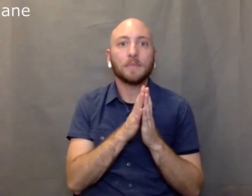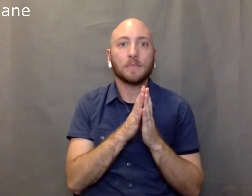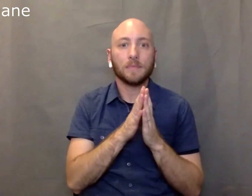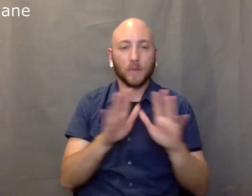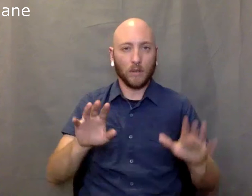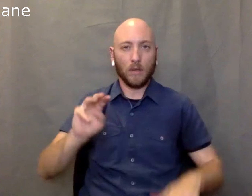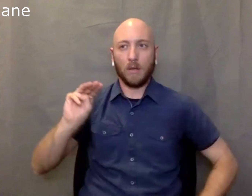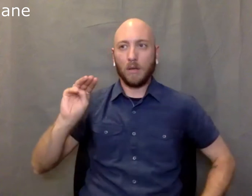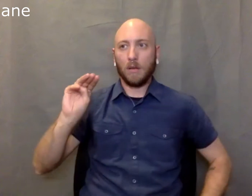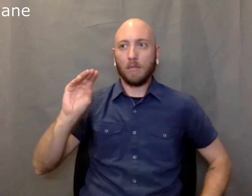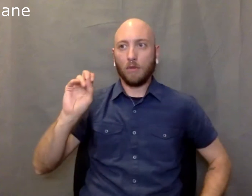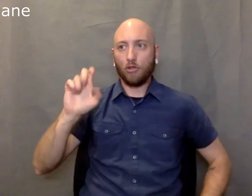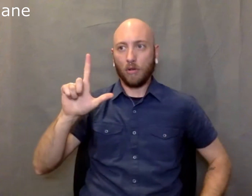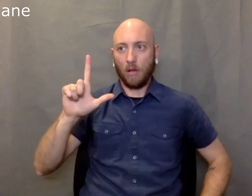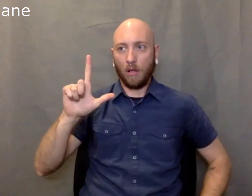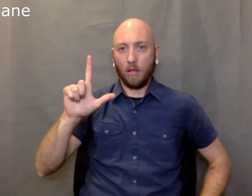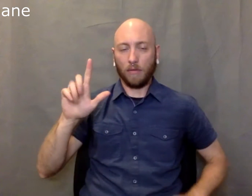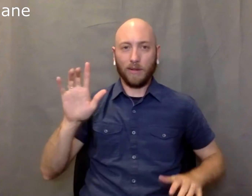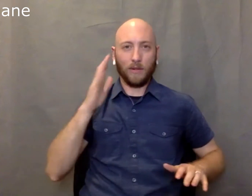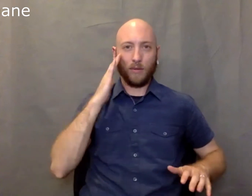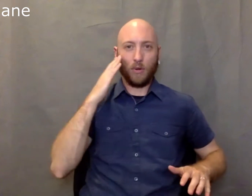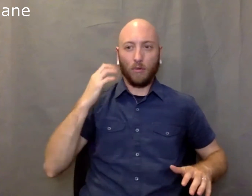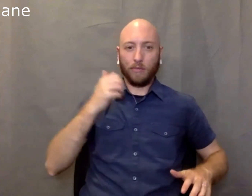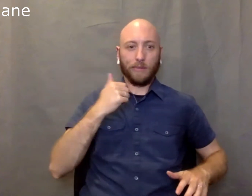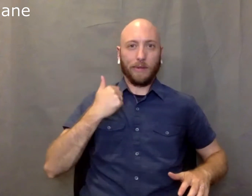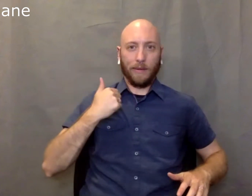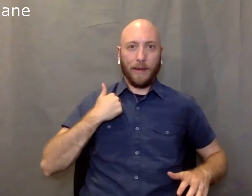Montreal and the greater of Montreal, so the boroughs that are surrounding the island.